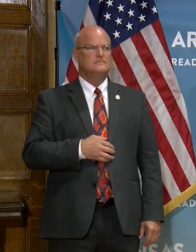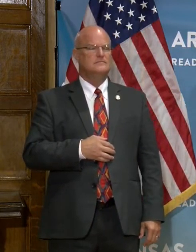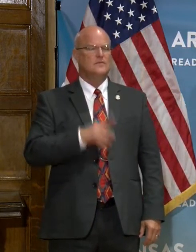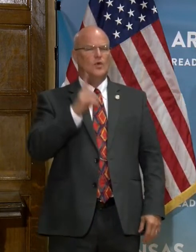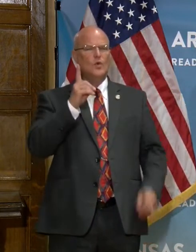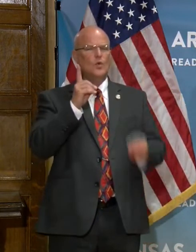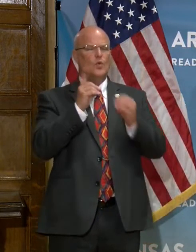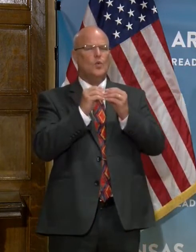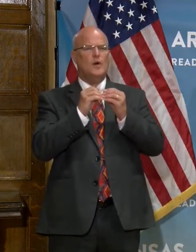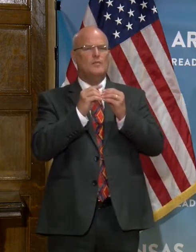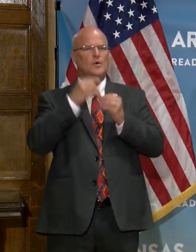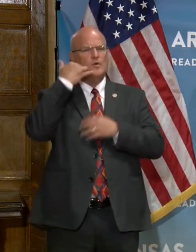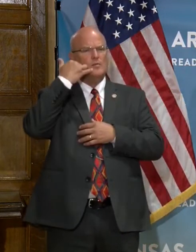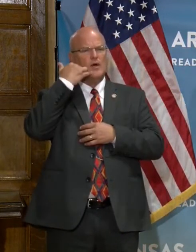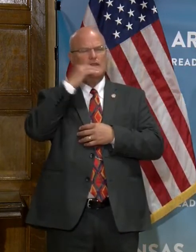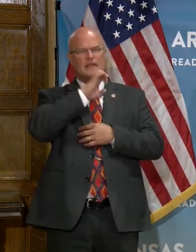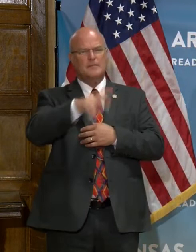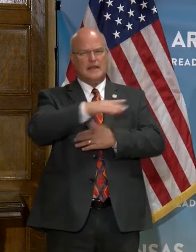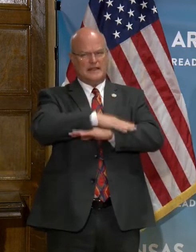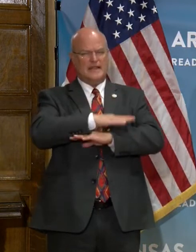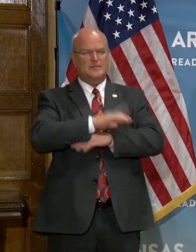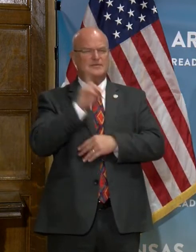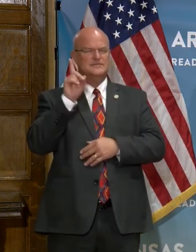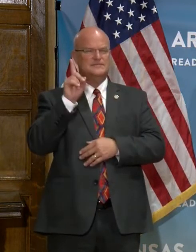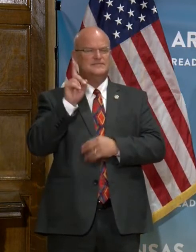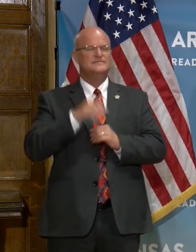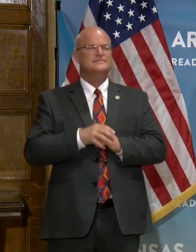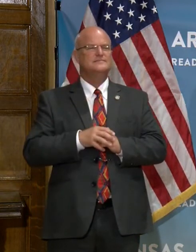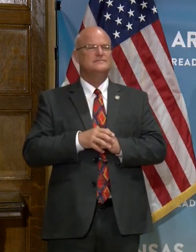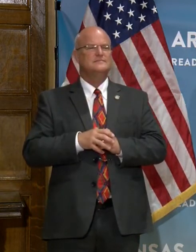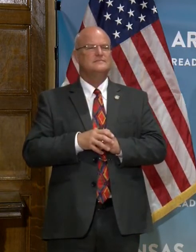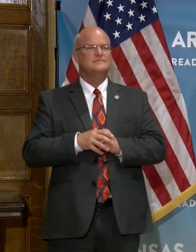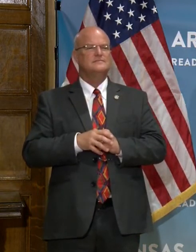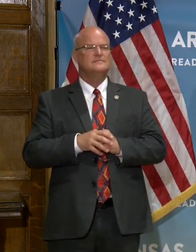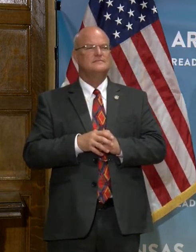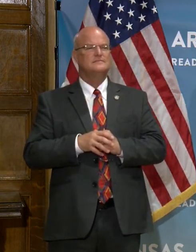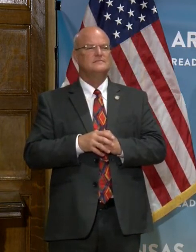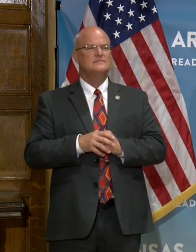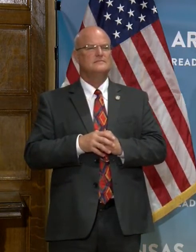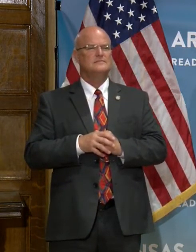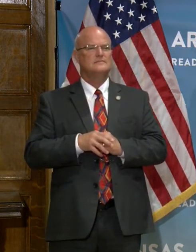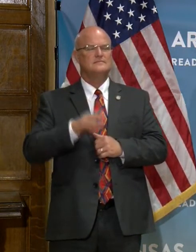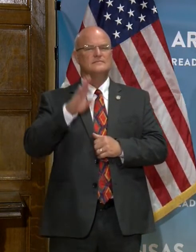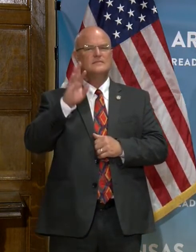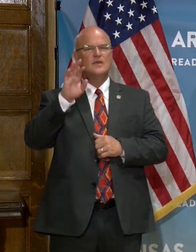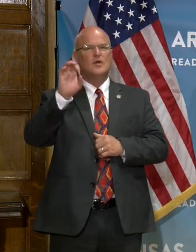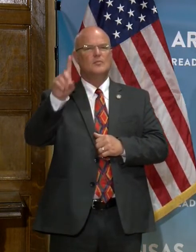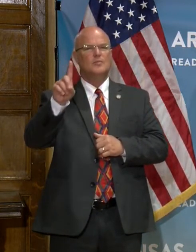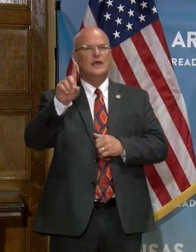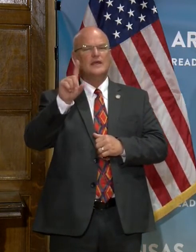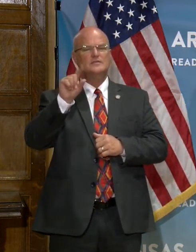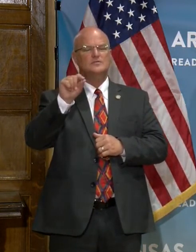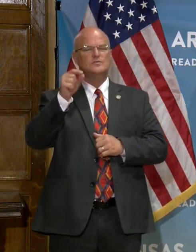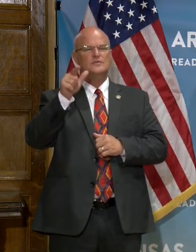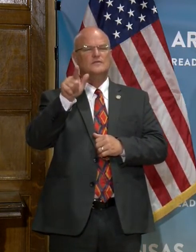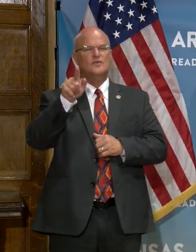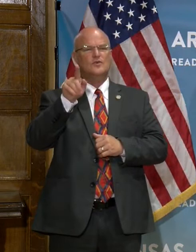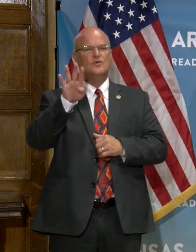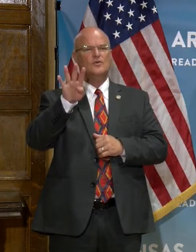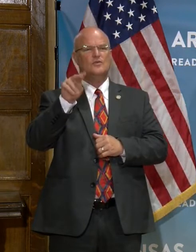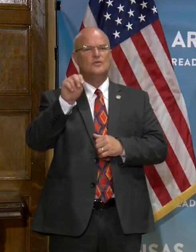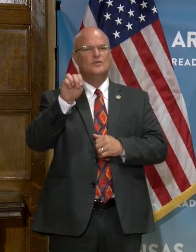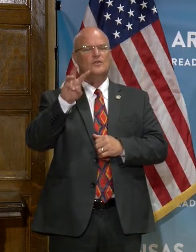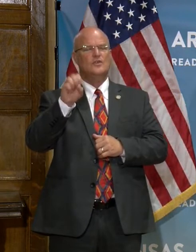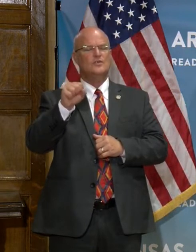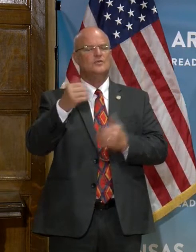There was one more question remotely, then we'll come back to the table. Yes, Governor Hutchinson, this is Brad Broders, Local 24 News in Memphis. You may be